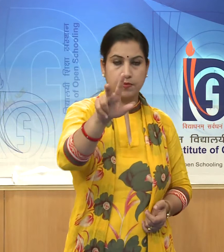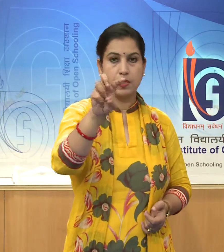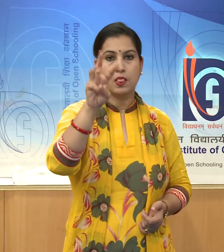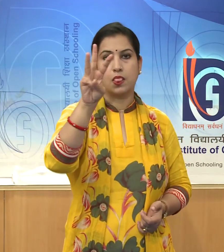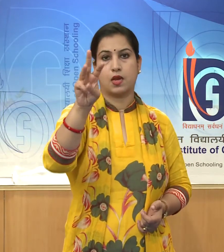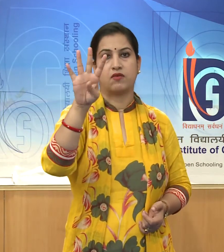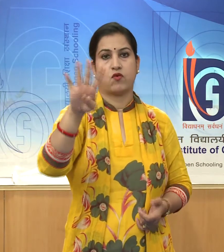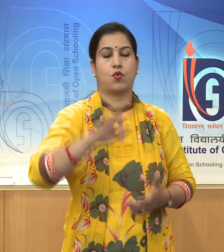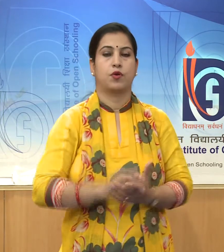1834.